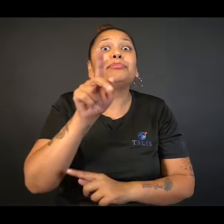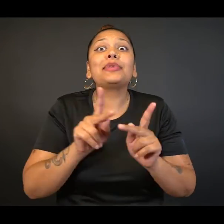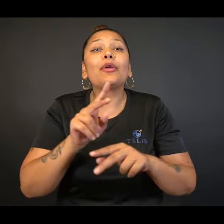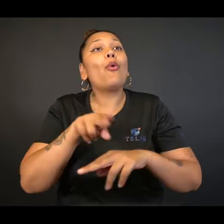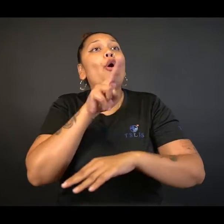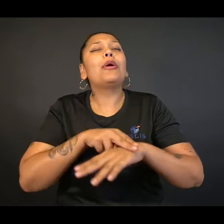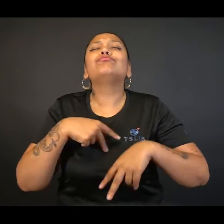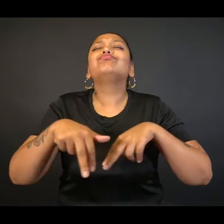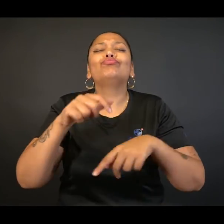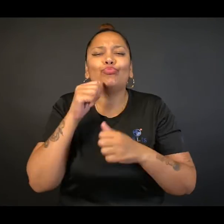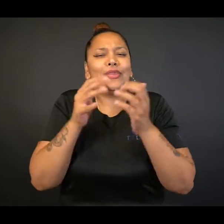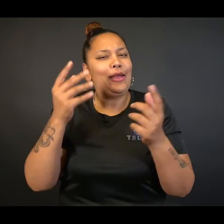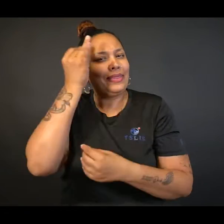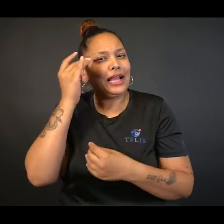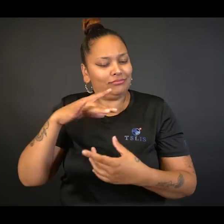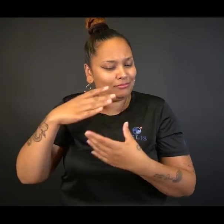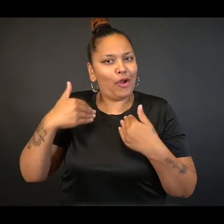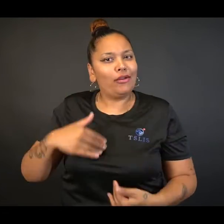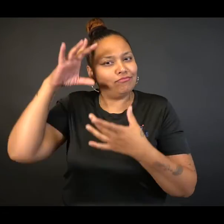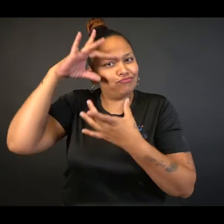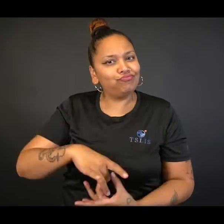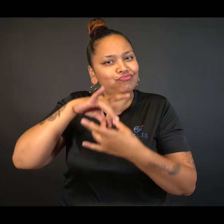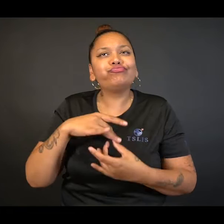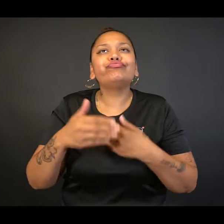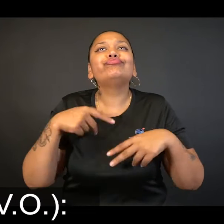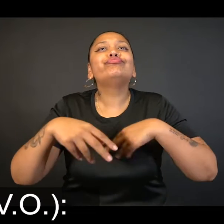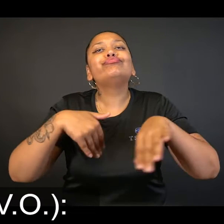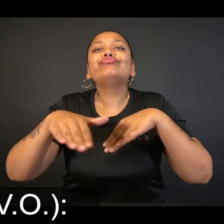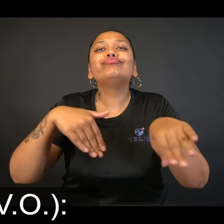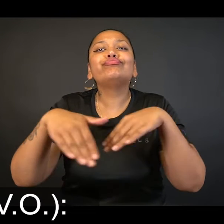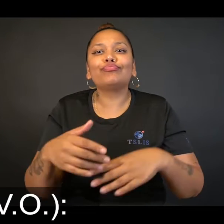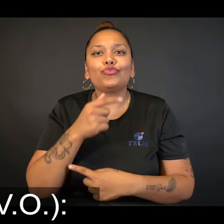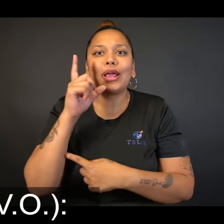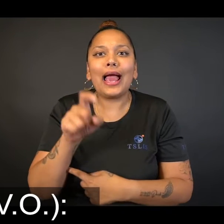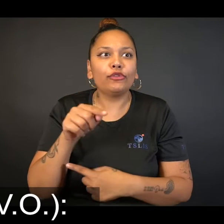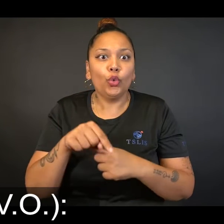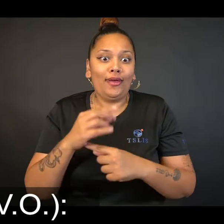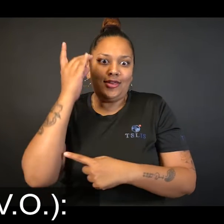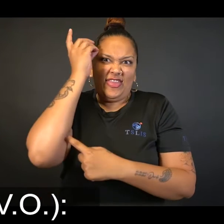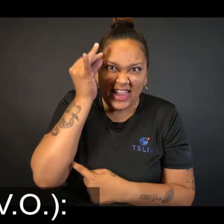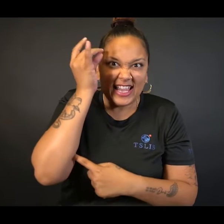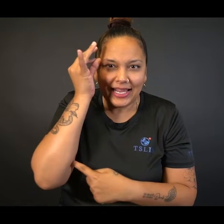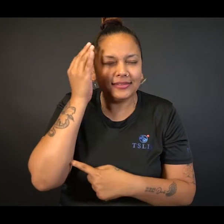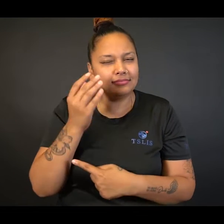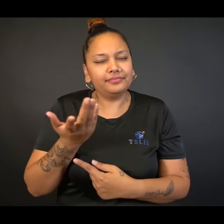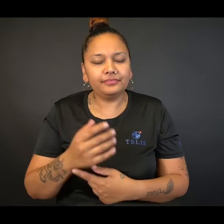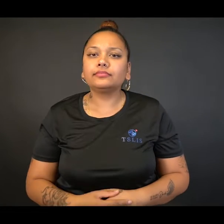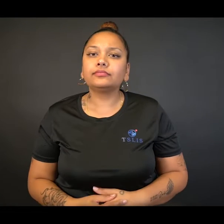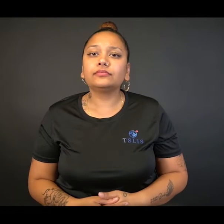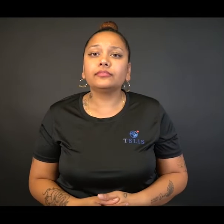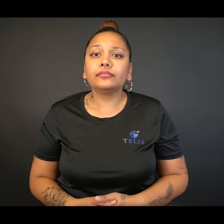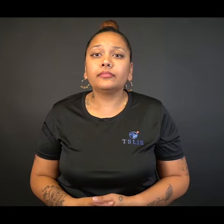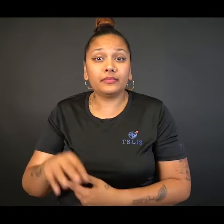goes almost by itself, and they have like energy to think about other things. Melissa is an intellectual and a scholar.